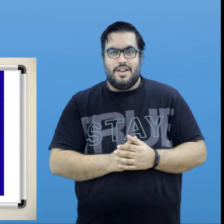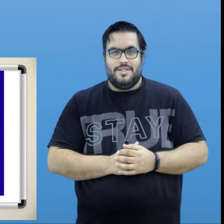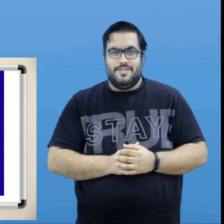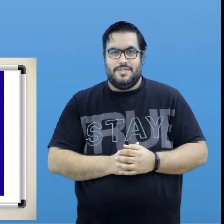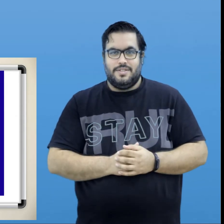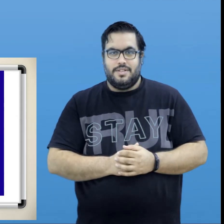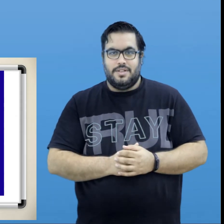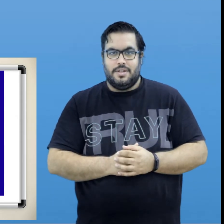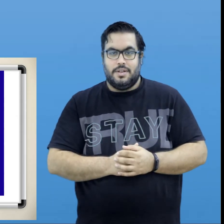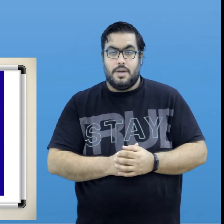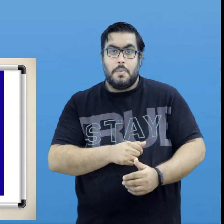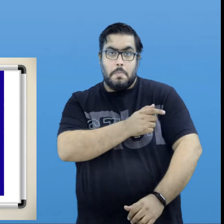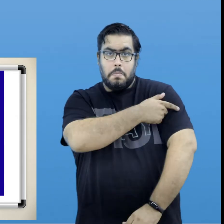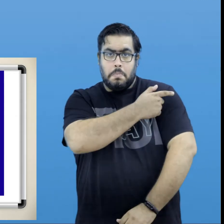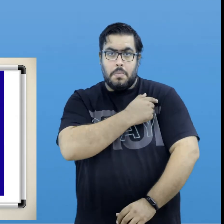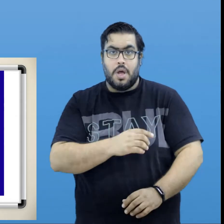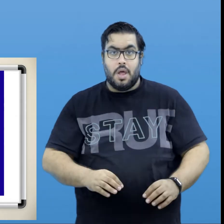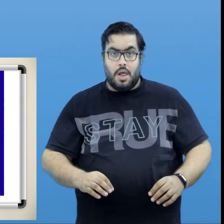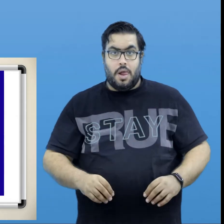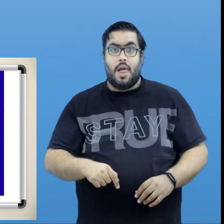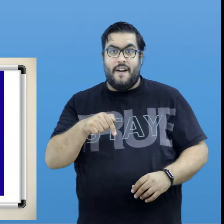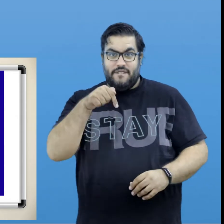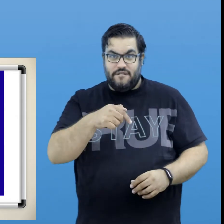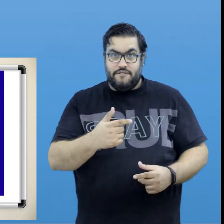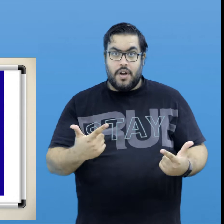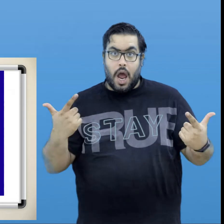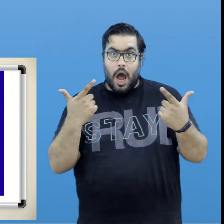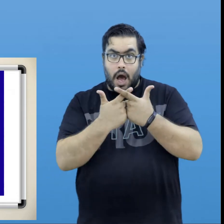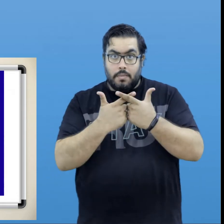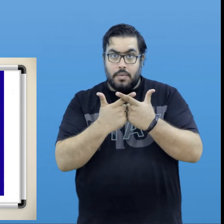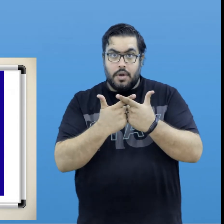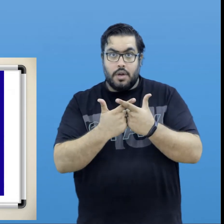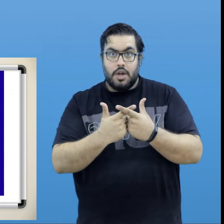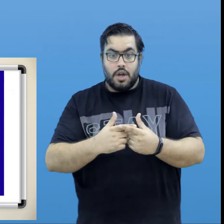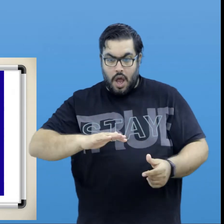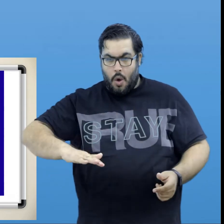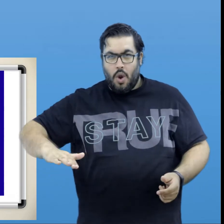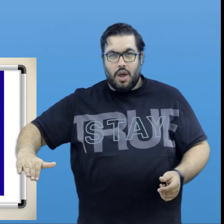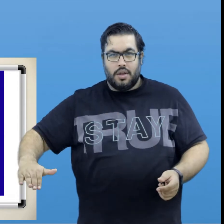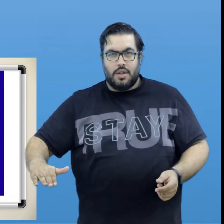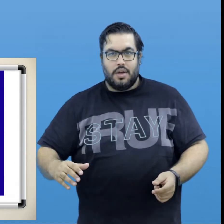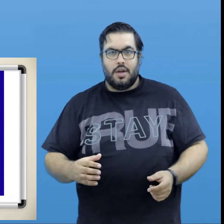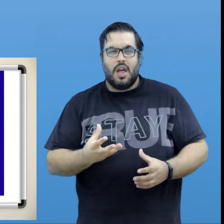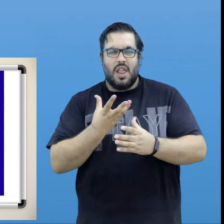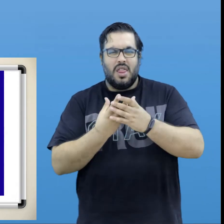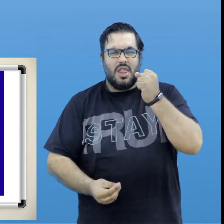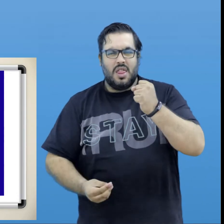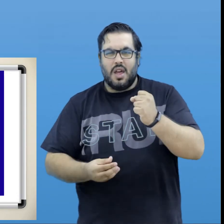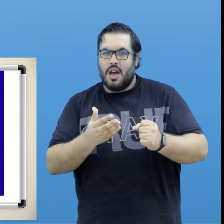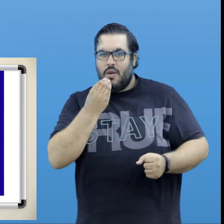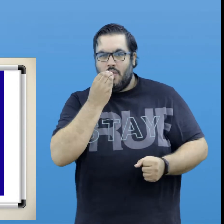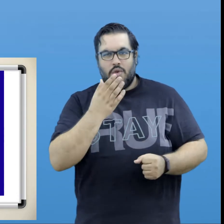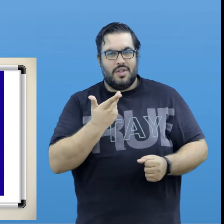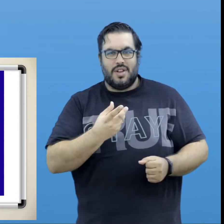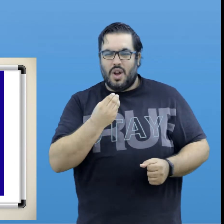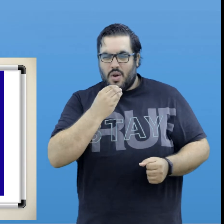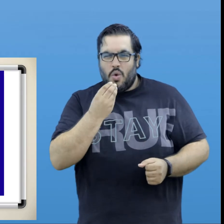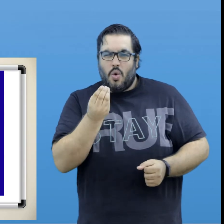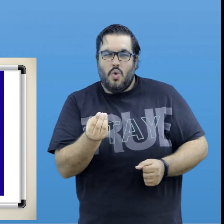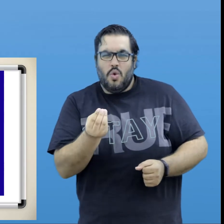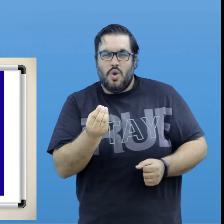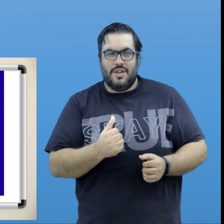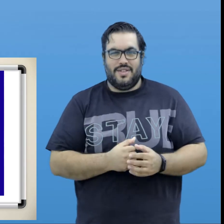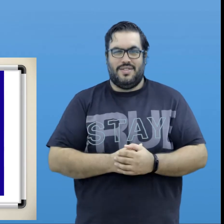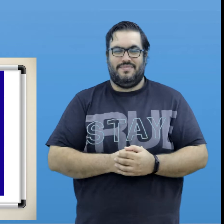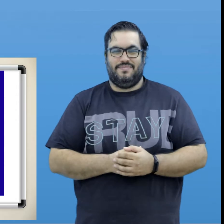example, during the war, children suffered from a deficiency of food. They had a lack of food. Here